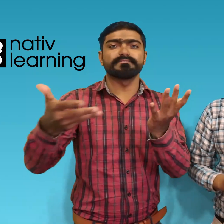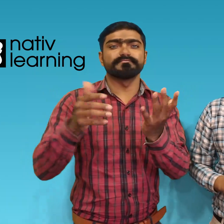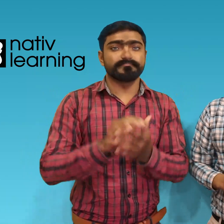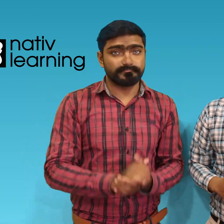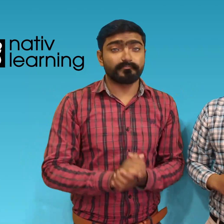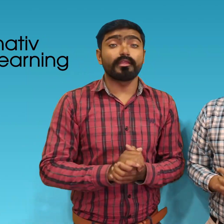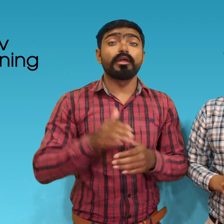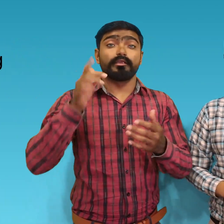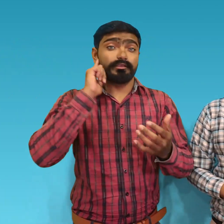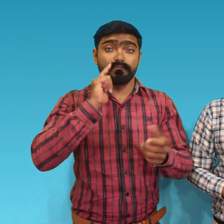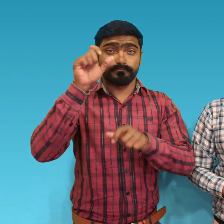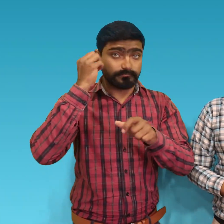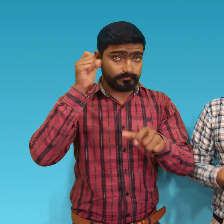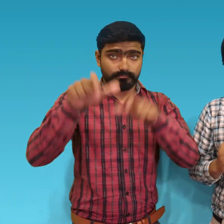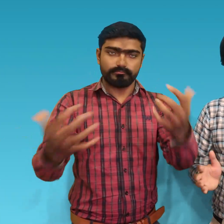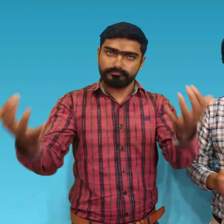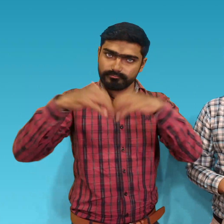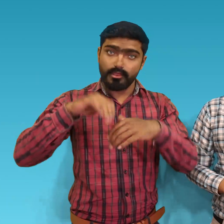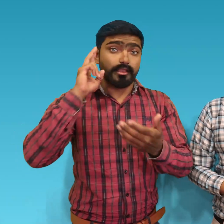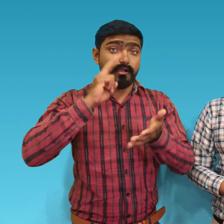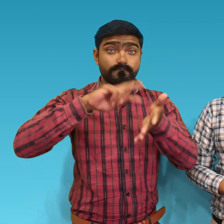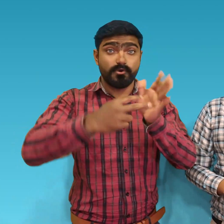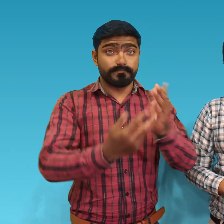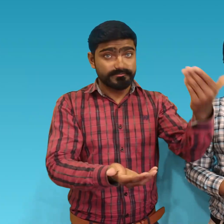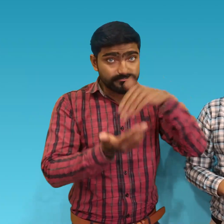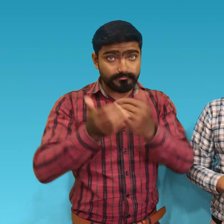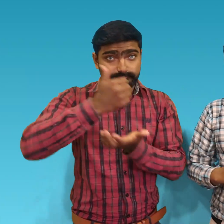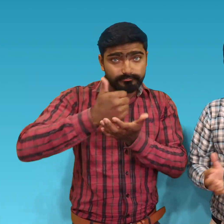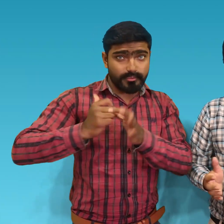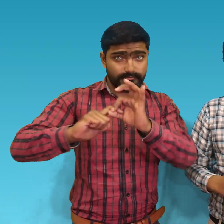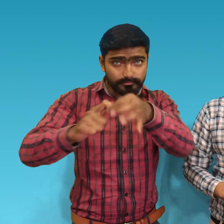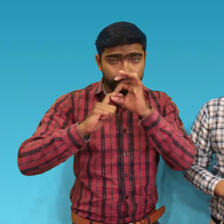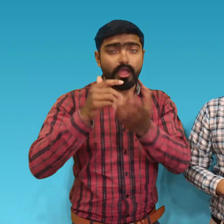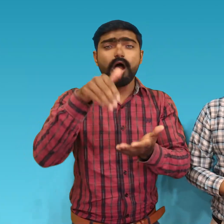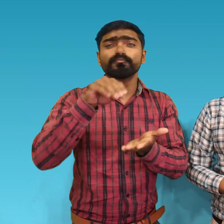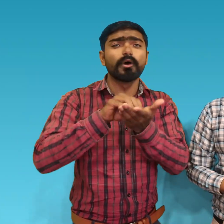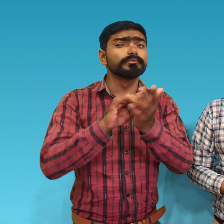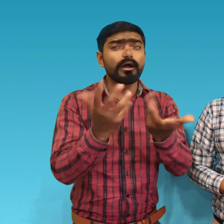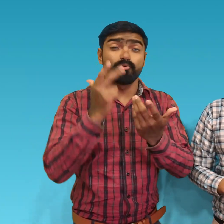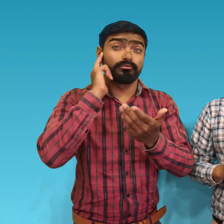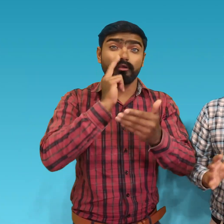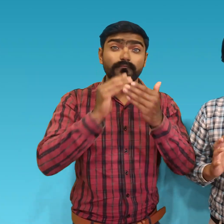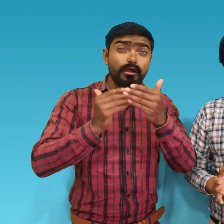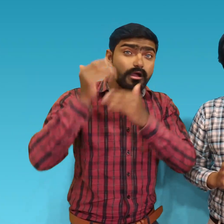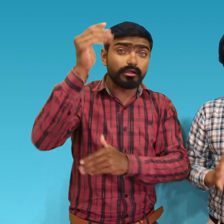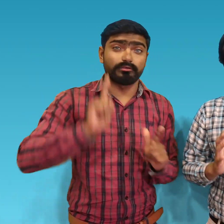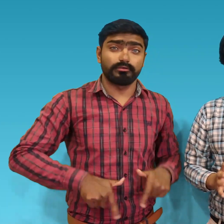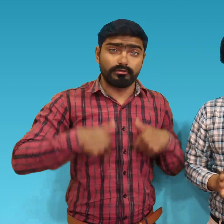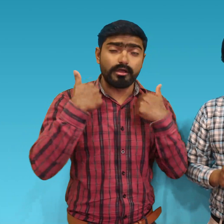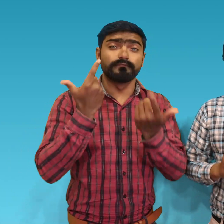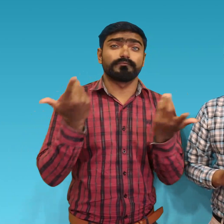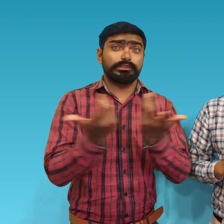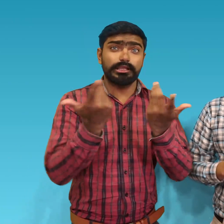sign language accessibility. On this day, you would get to interact with deaf individuals and hear their stories of why sign language